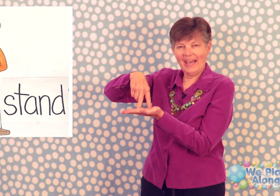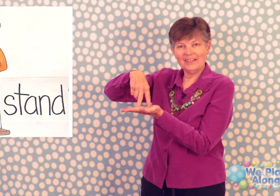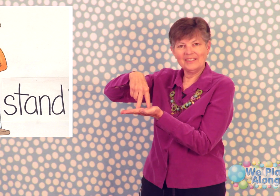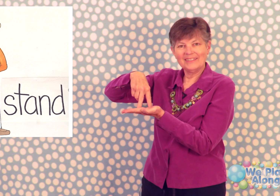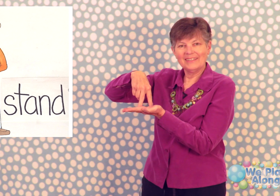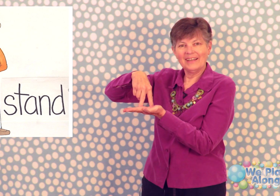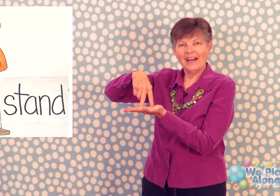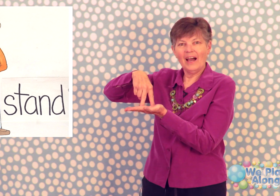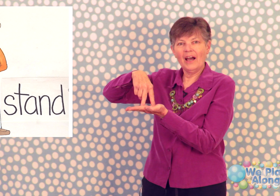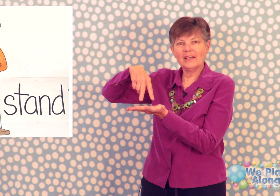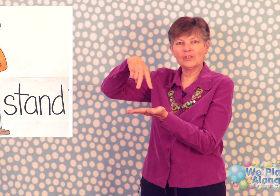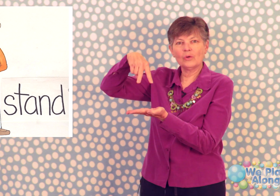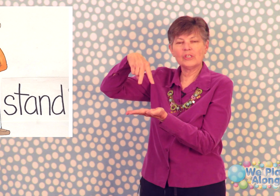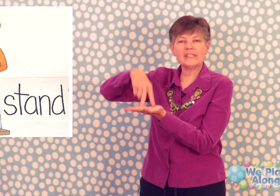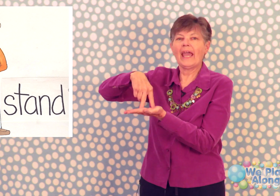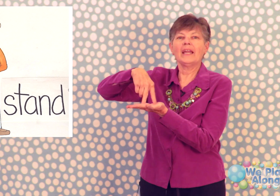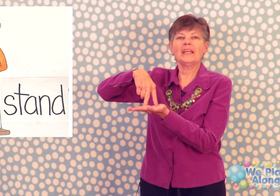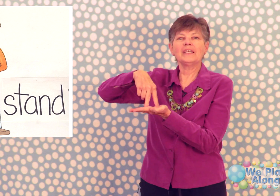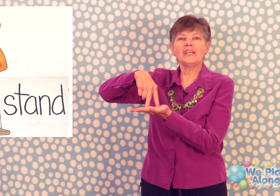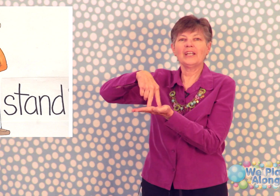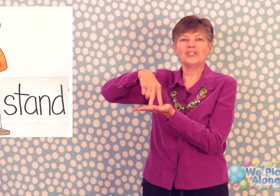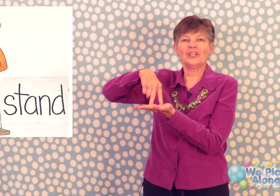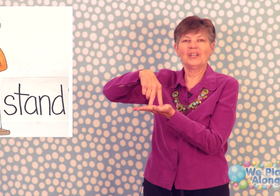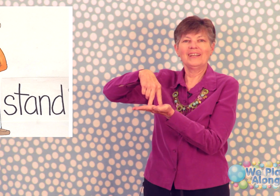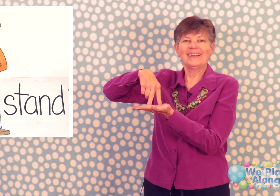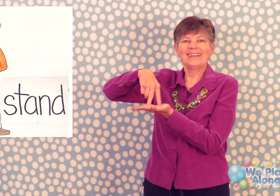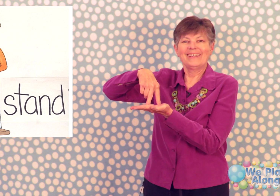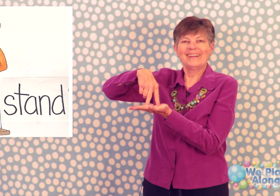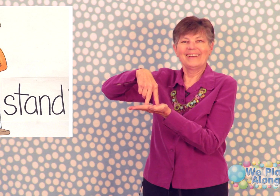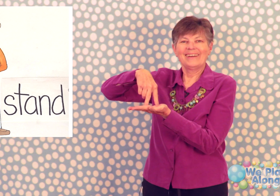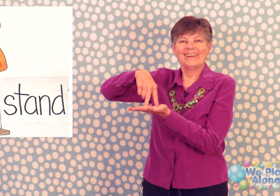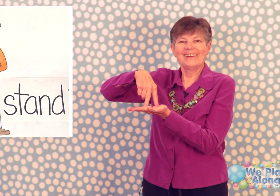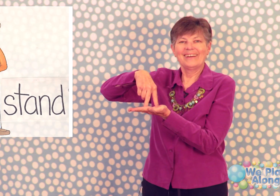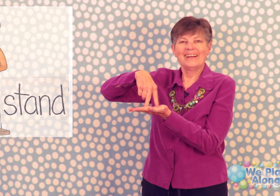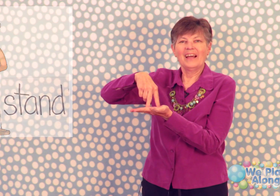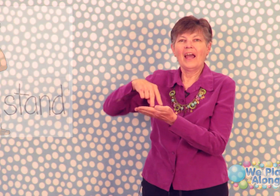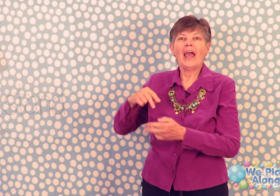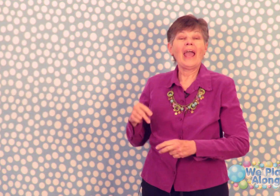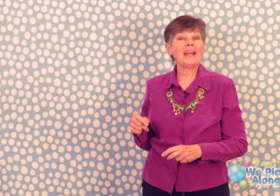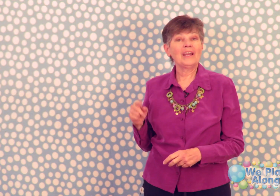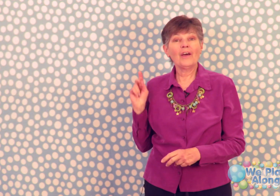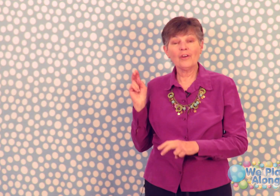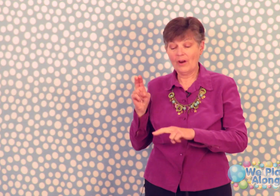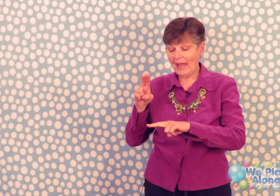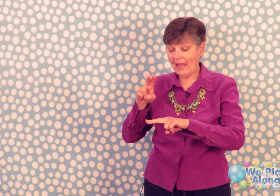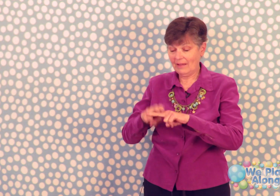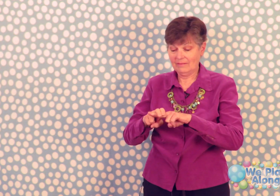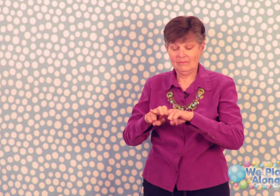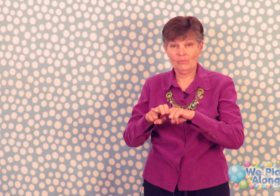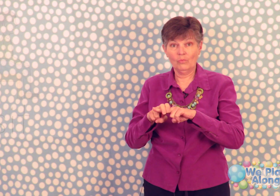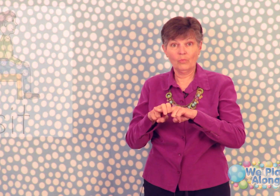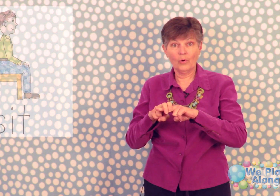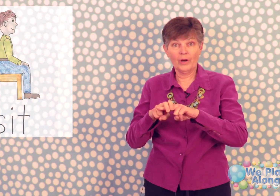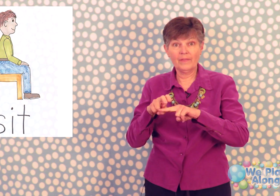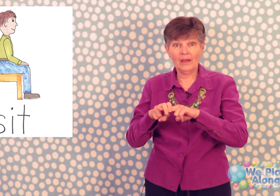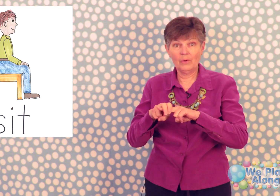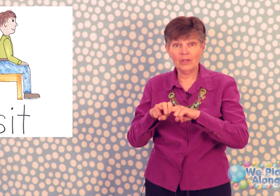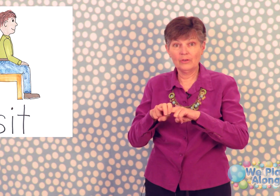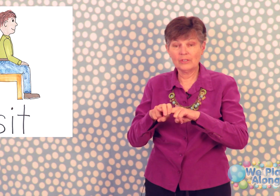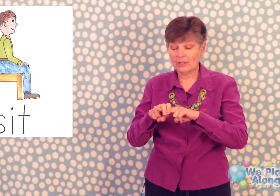Stand. So stand at attention. And another word that we use a